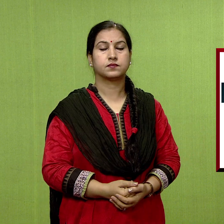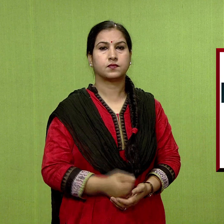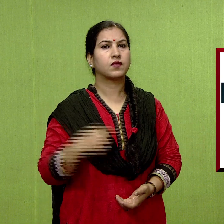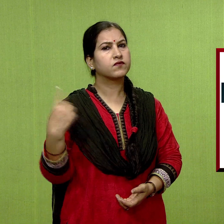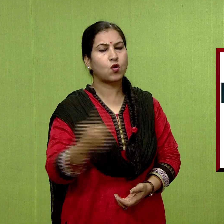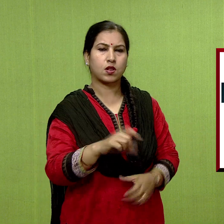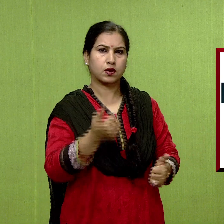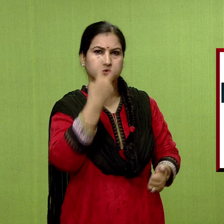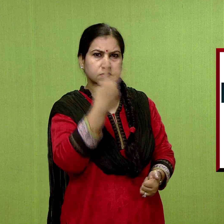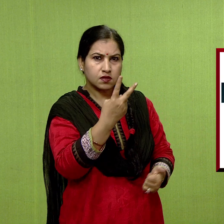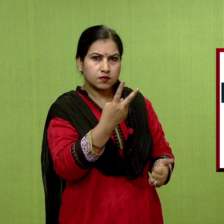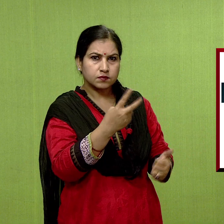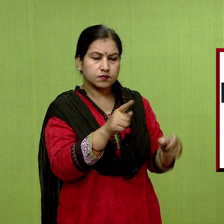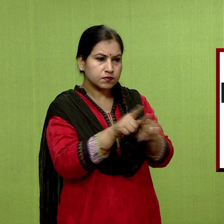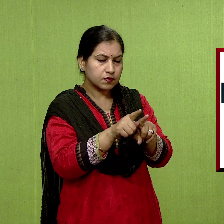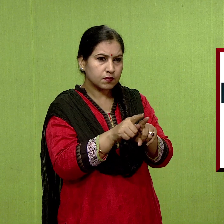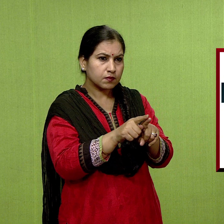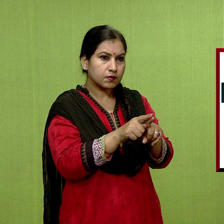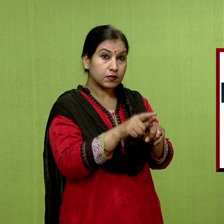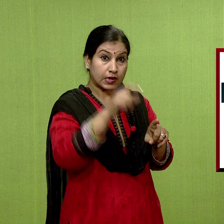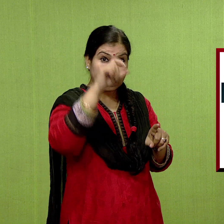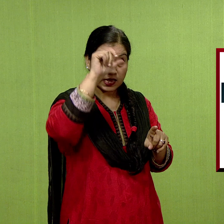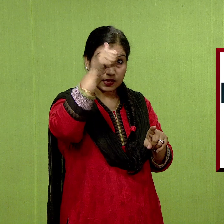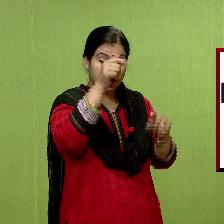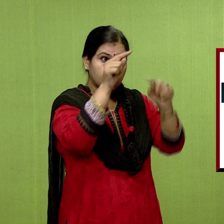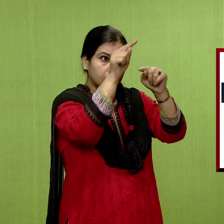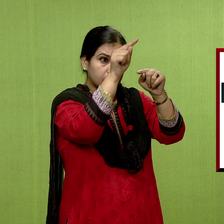we can see the standard meridian of India.